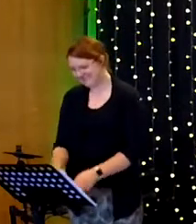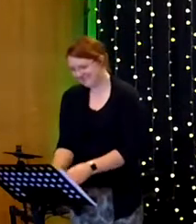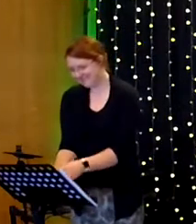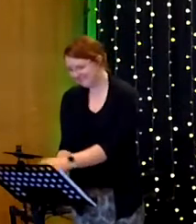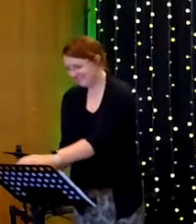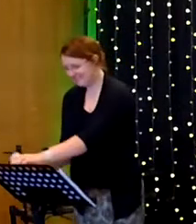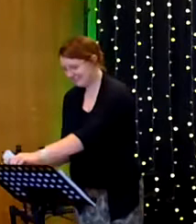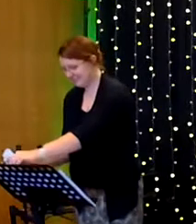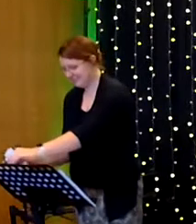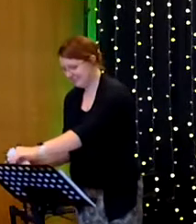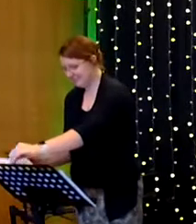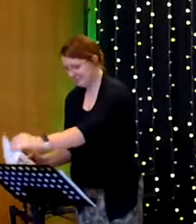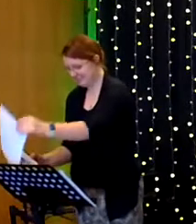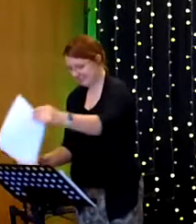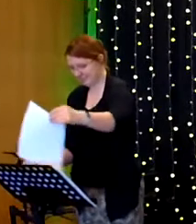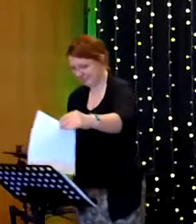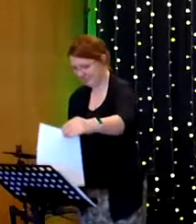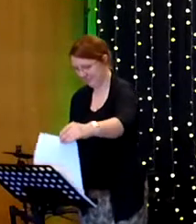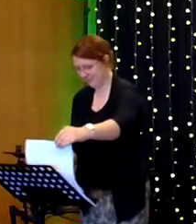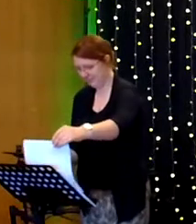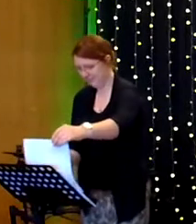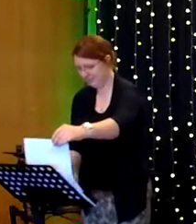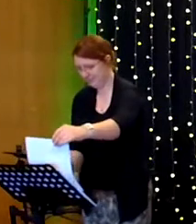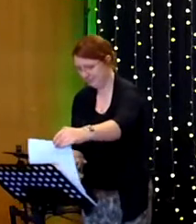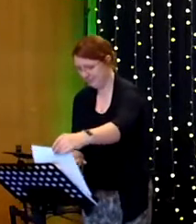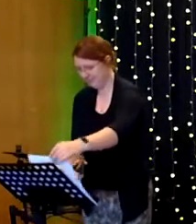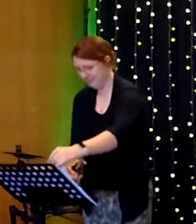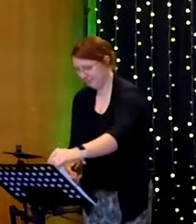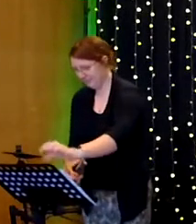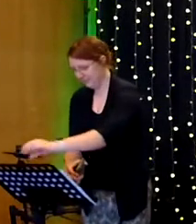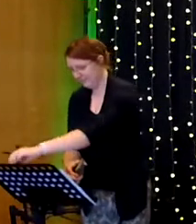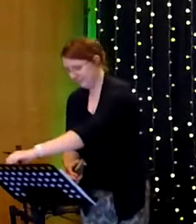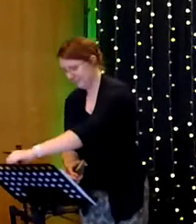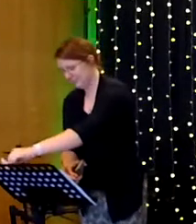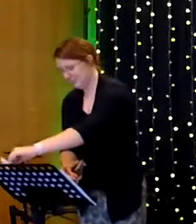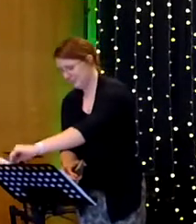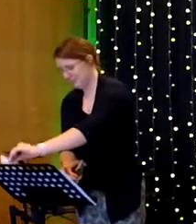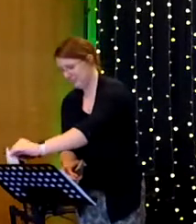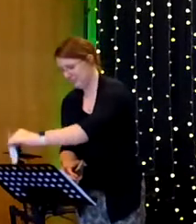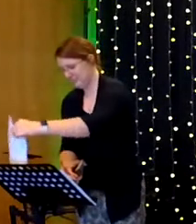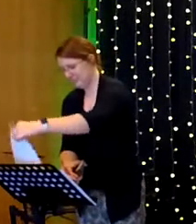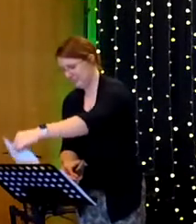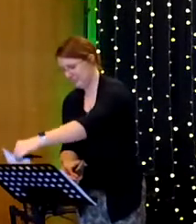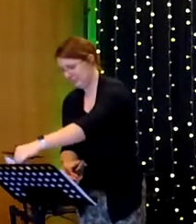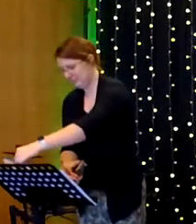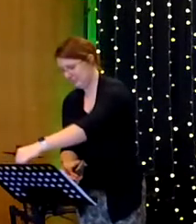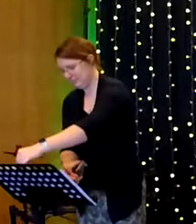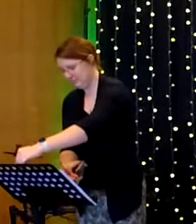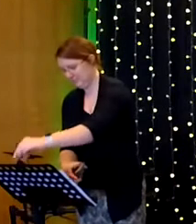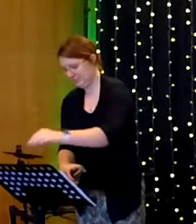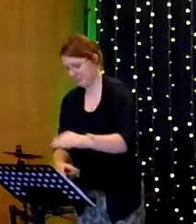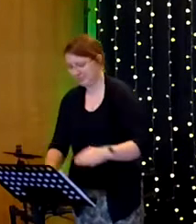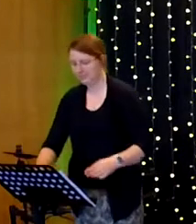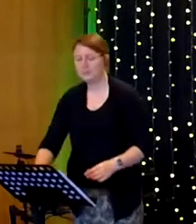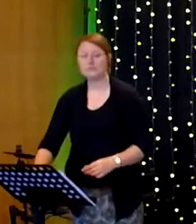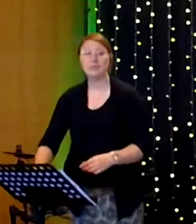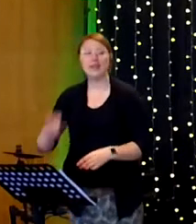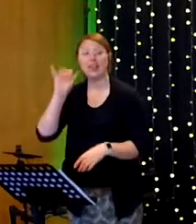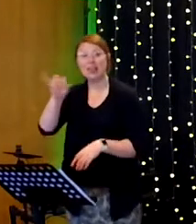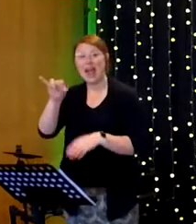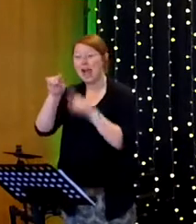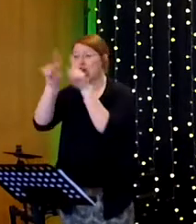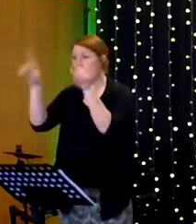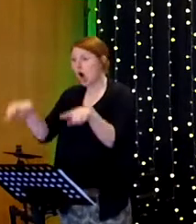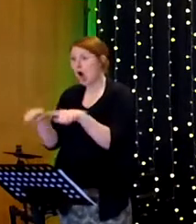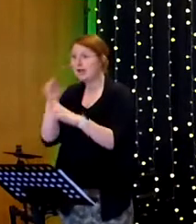So these are a great way for us to find out what this is. Basically, the communication that you guys can have with us on how